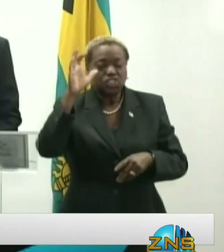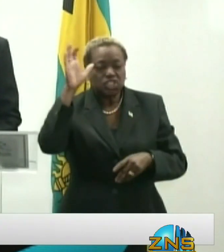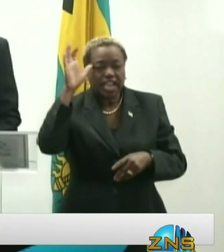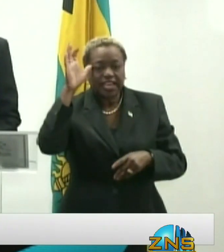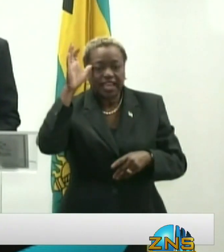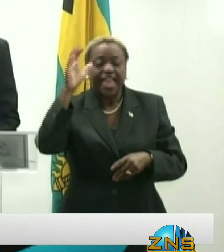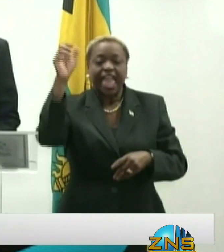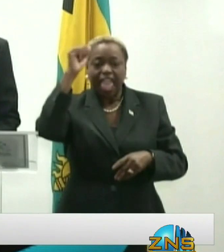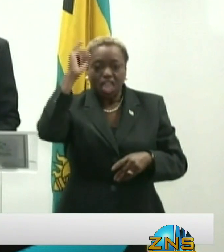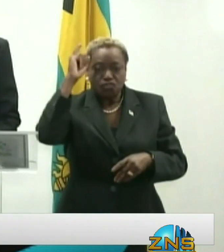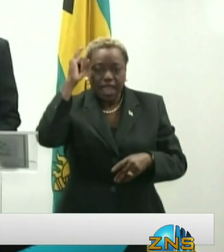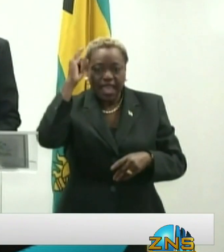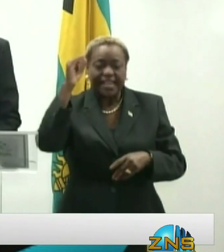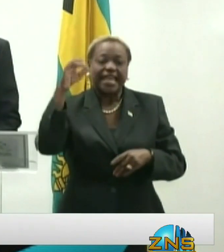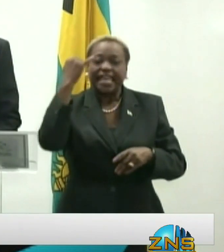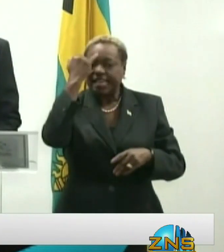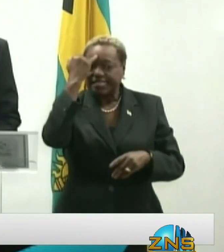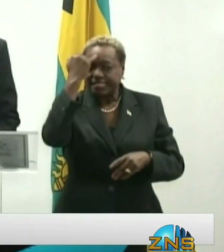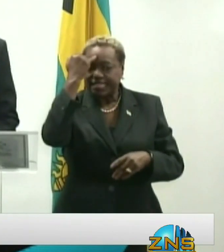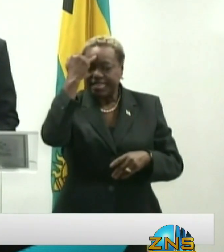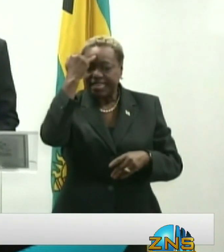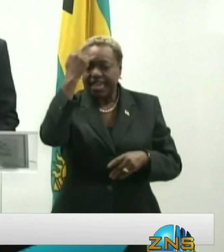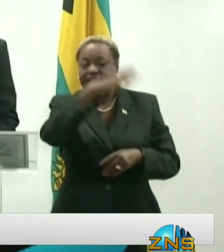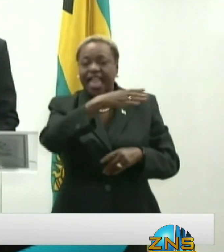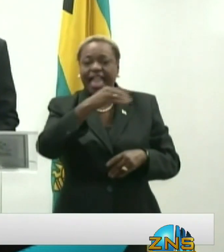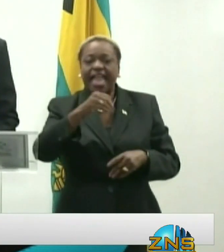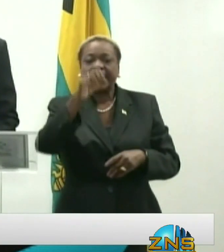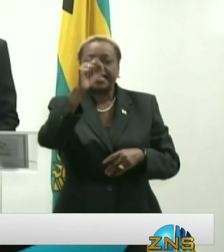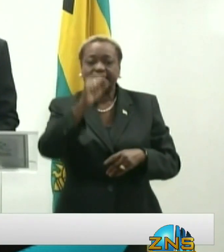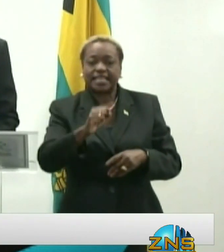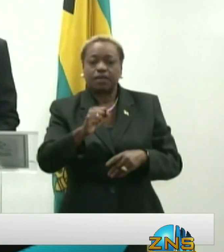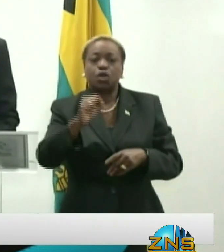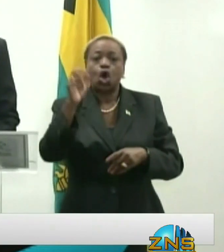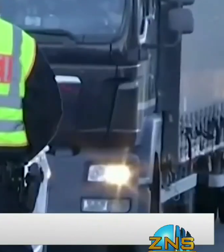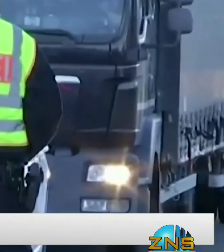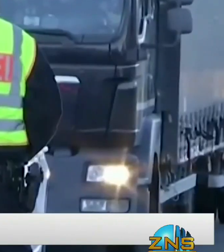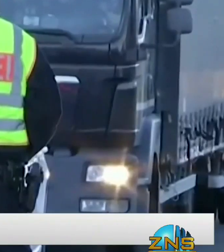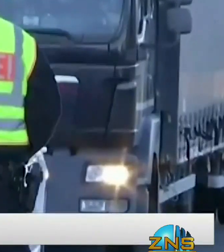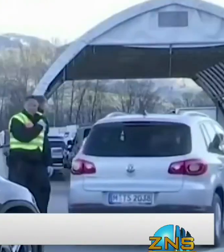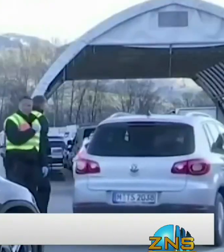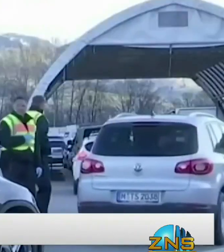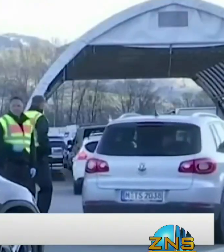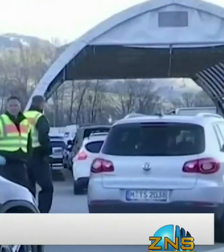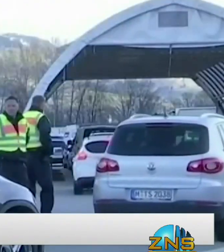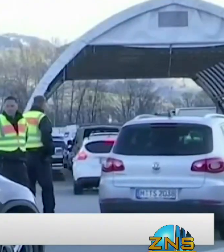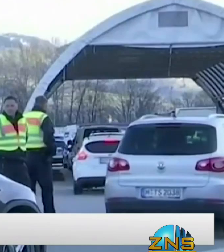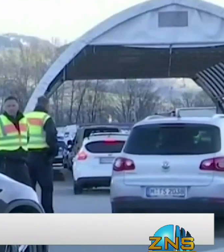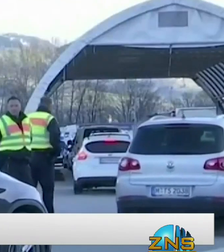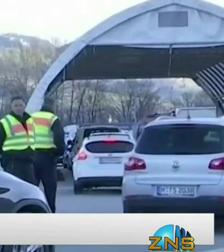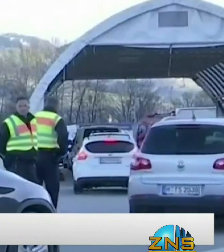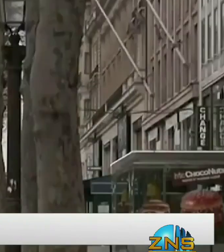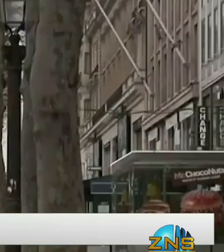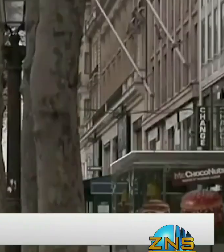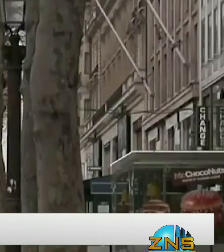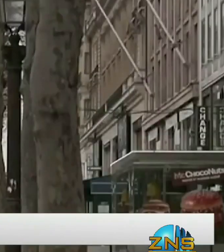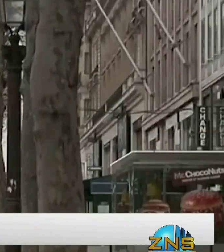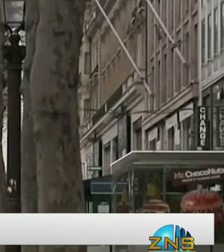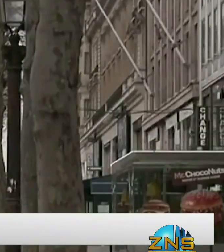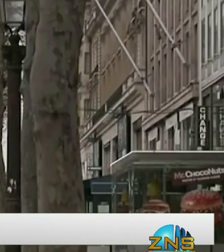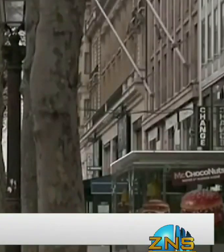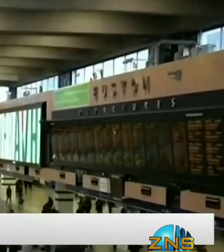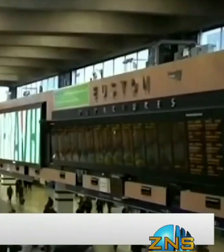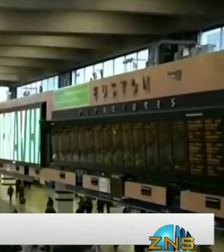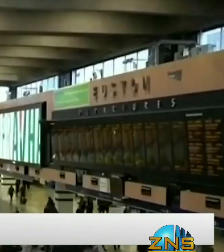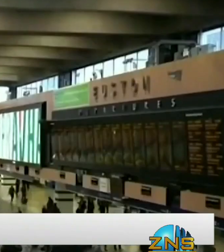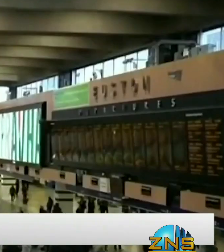Iran, Italy, and South Korea. All Bahamian nationals and residents returning to the